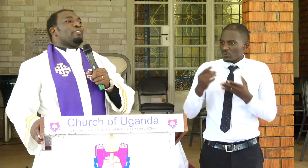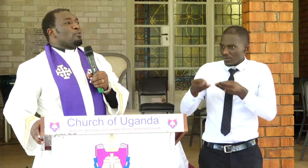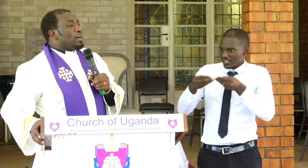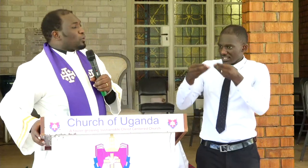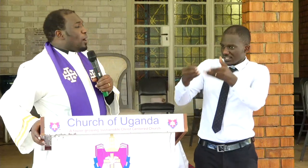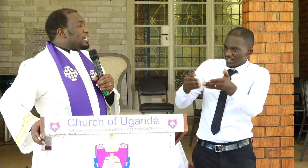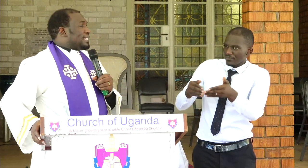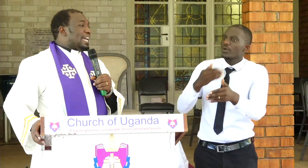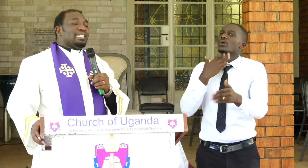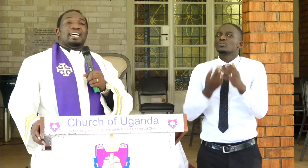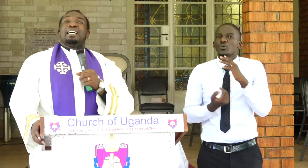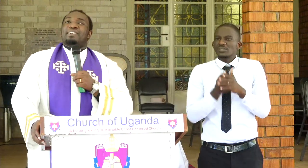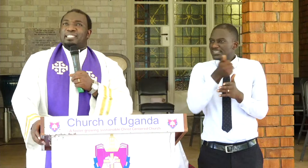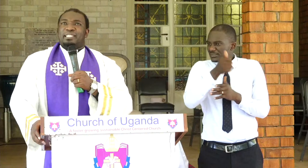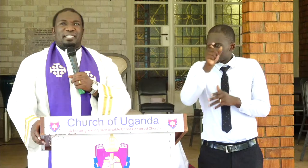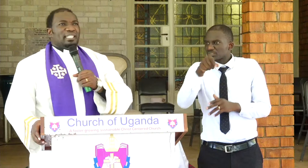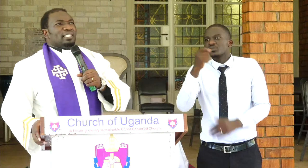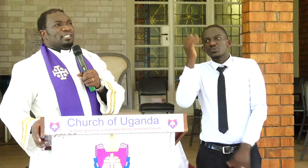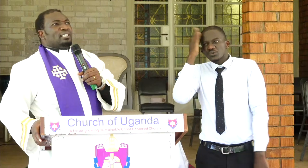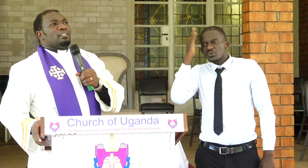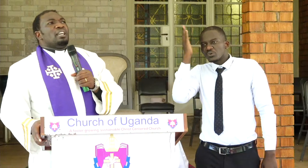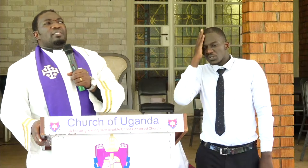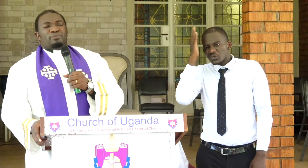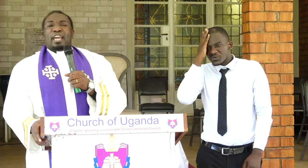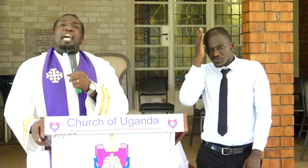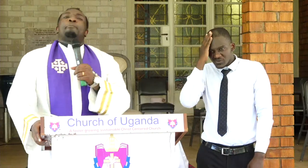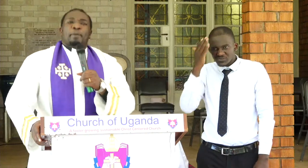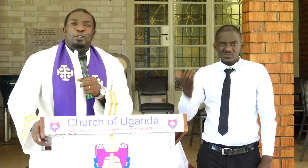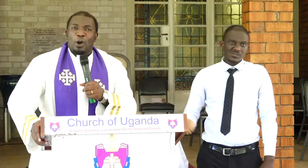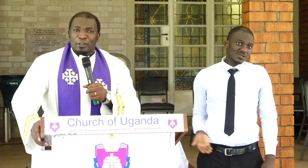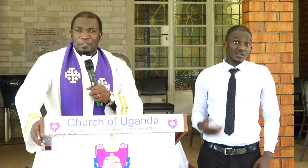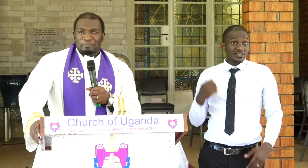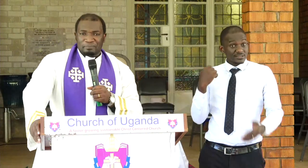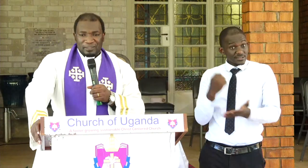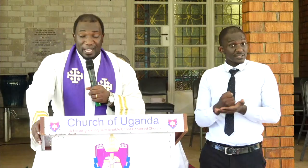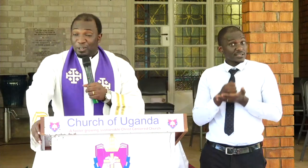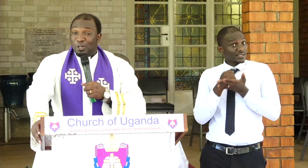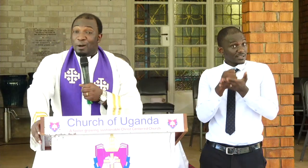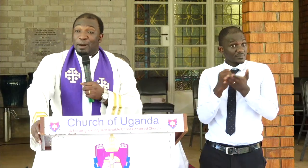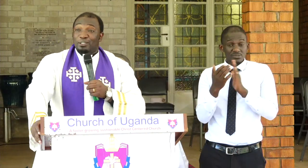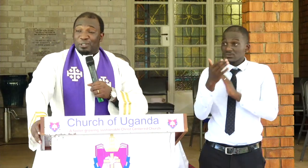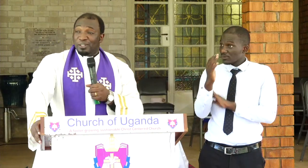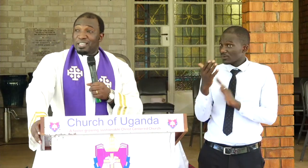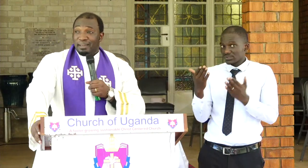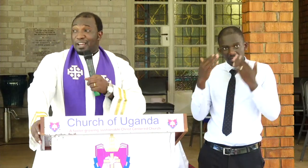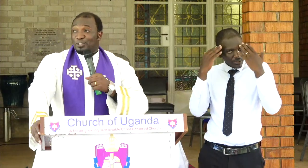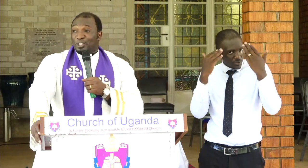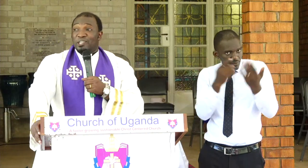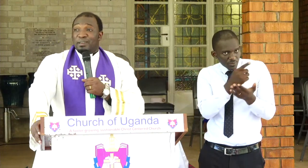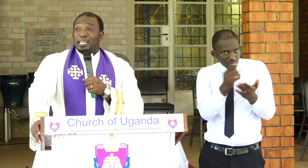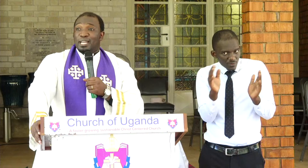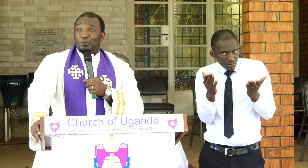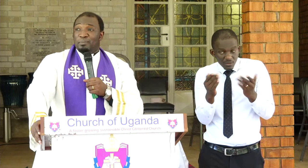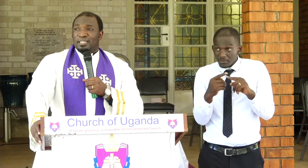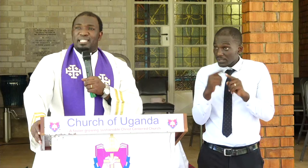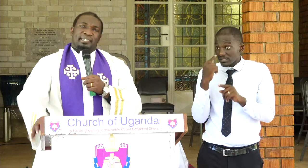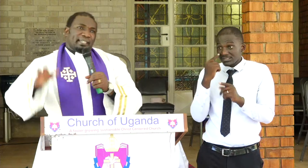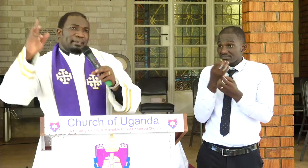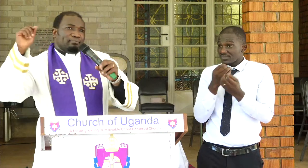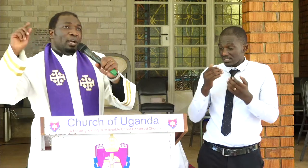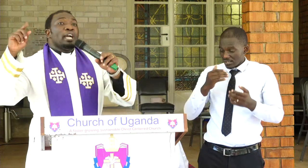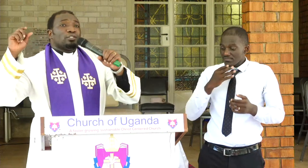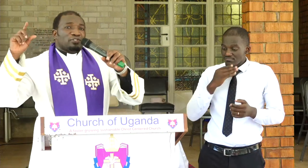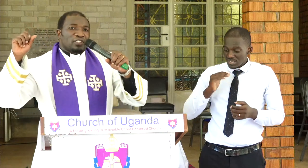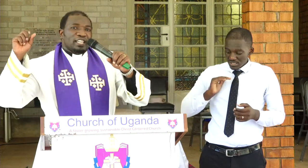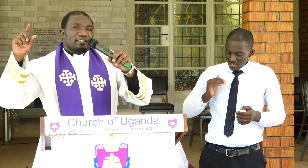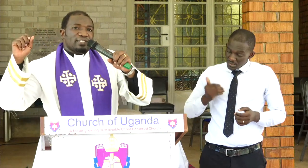cause everyone to understand that that they're helping God. I don't know about you, but I've seen men and women that